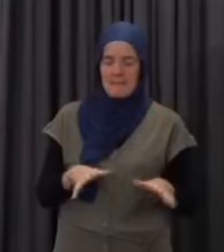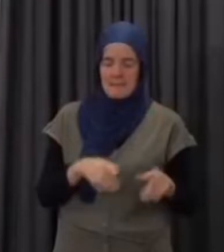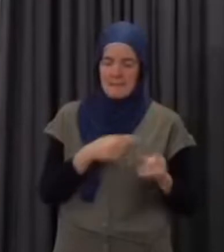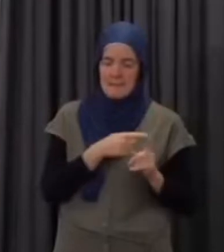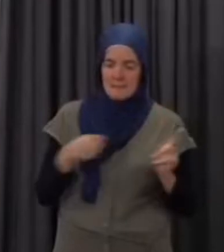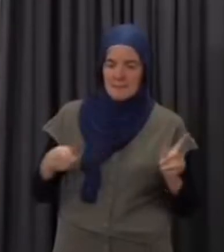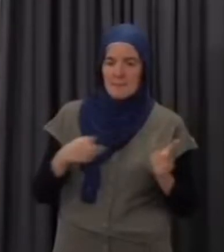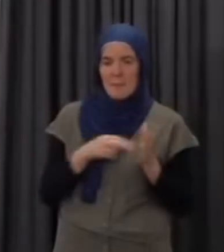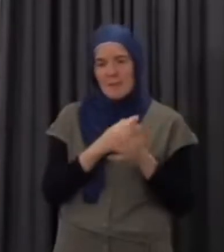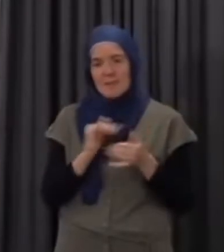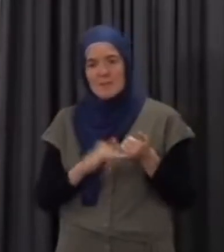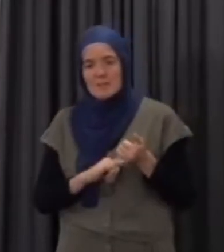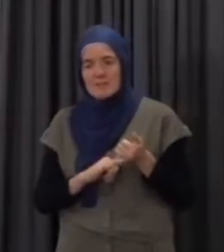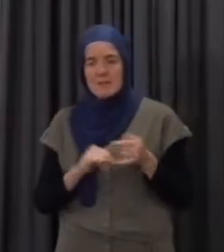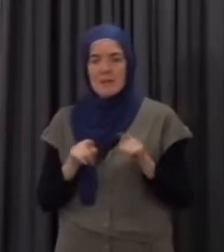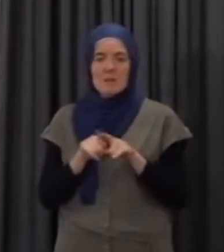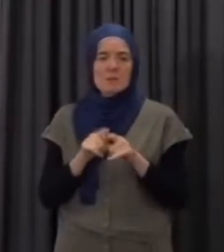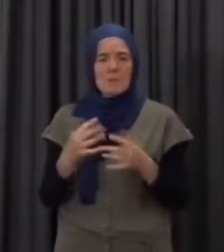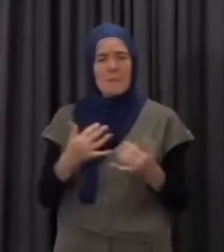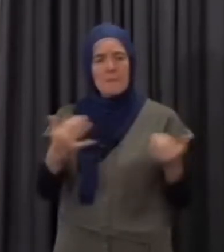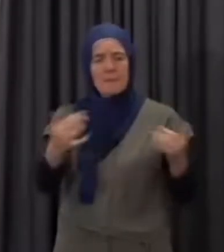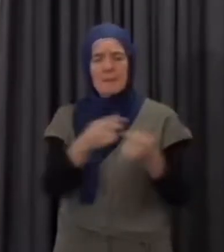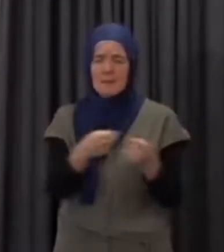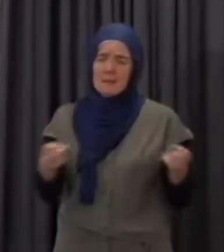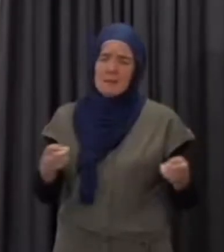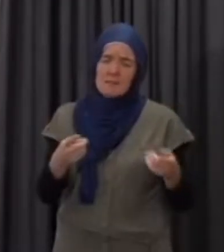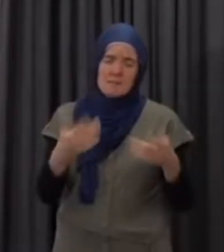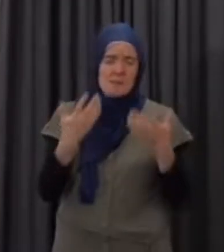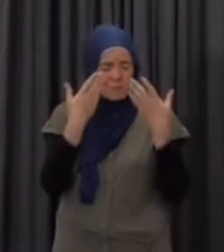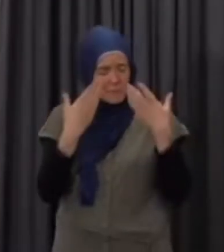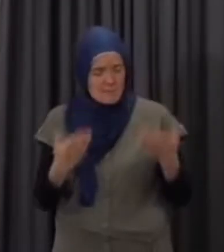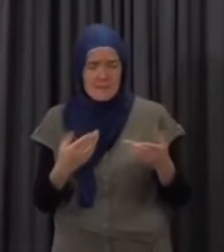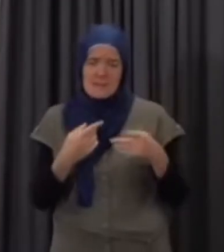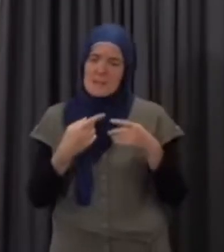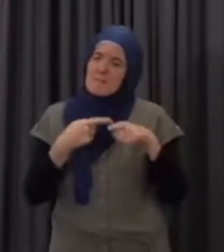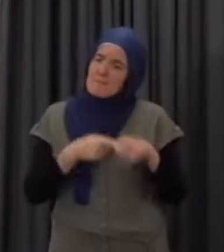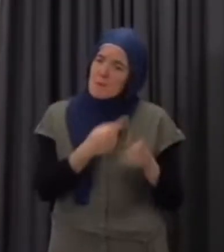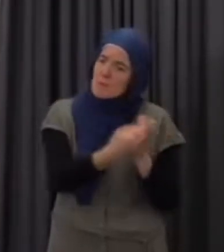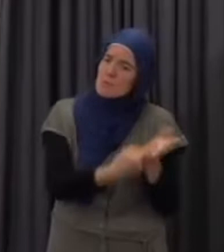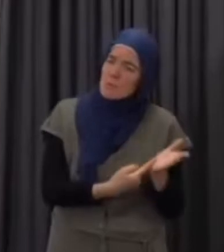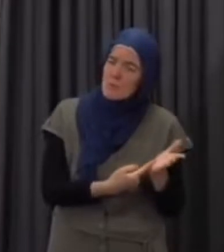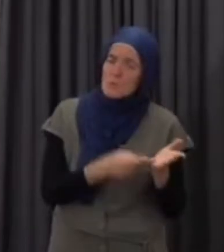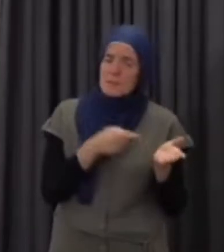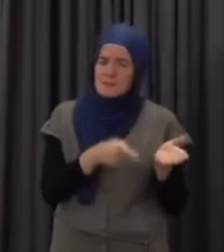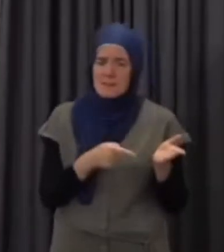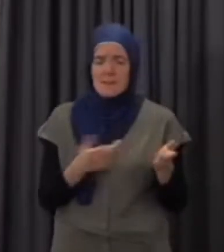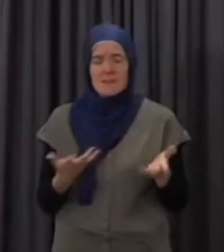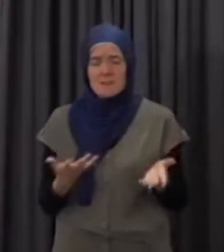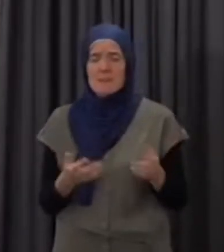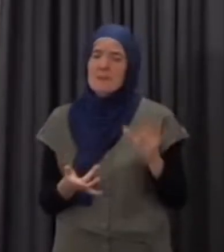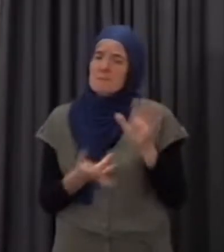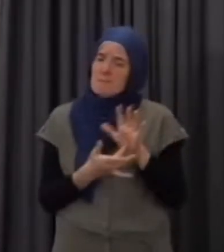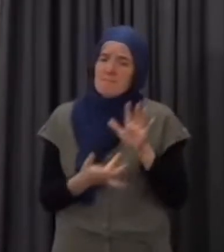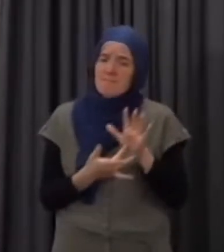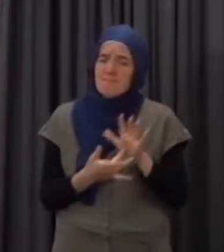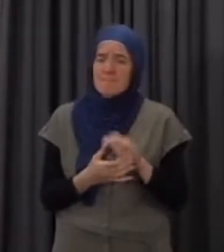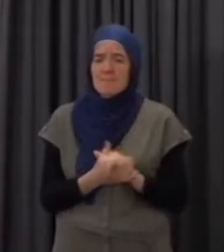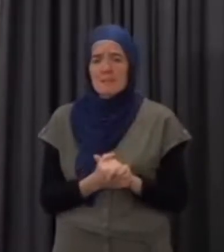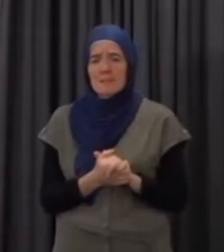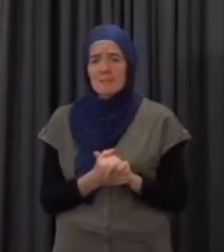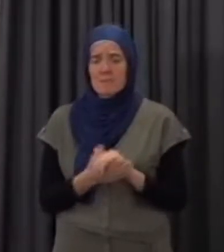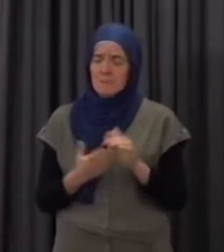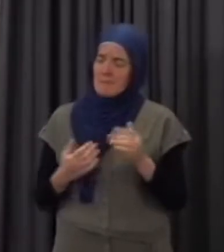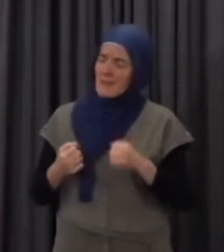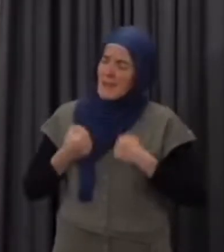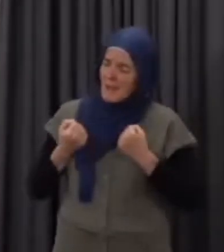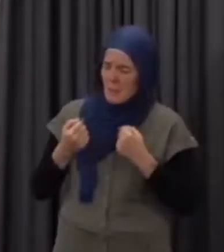to maintain and comply with the lockdown criteria has been a really important part of mitigating the peak that we were expecting. But on our analysis, we